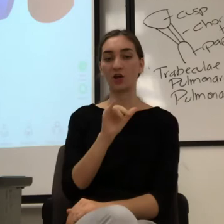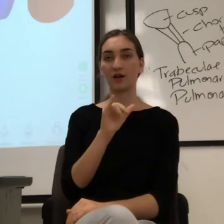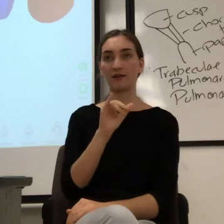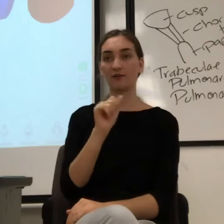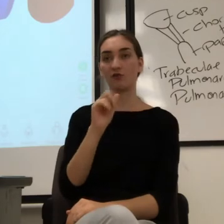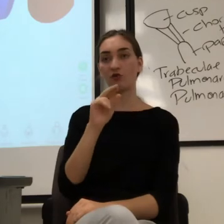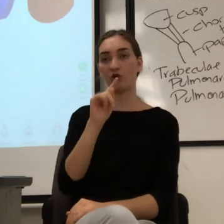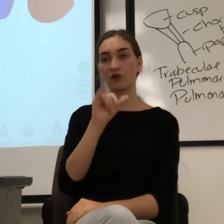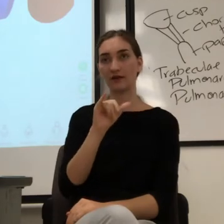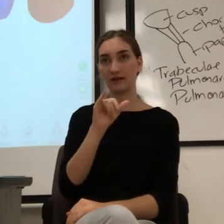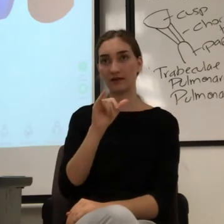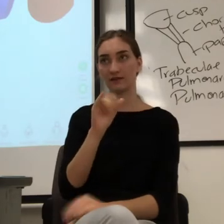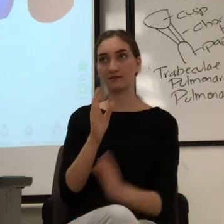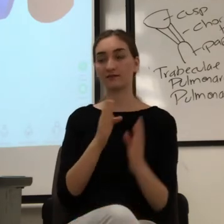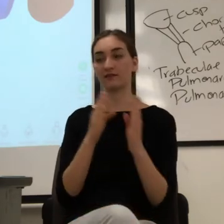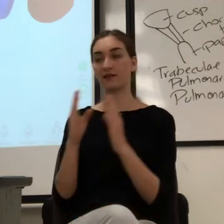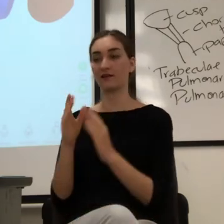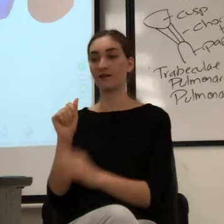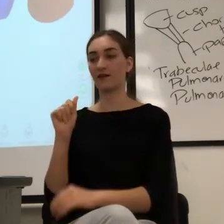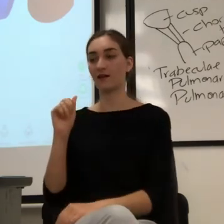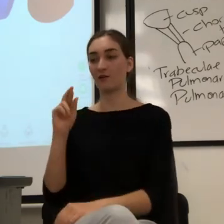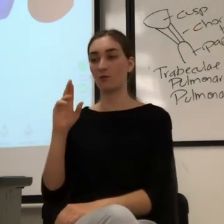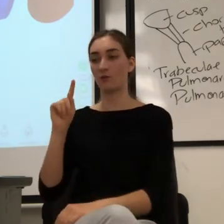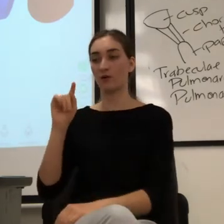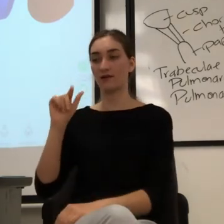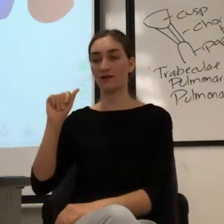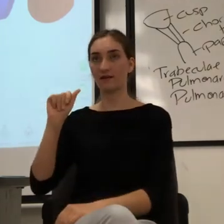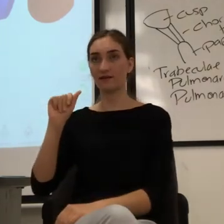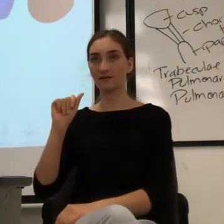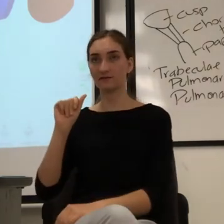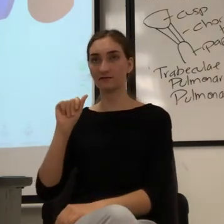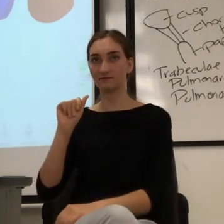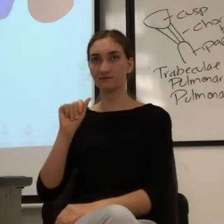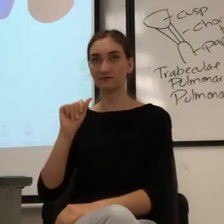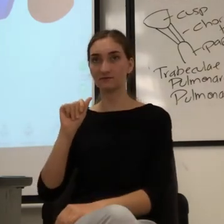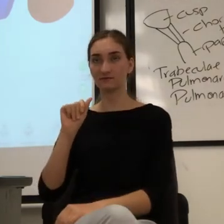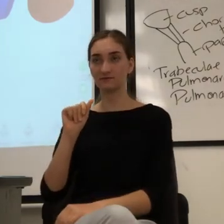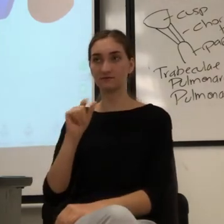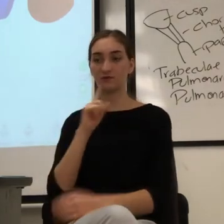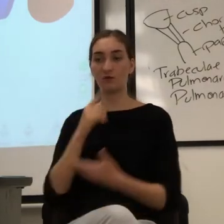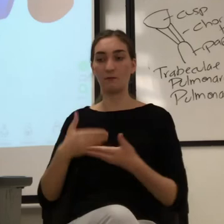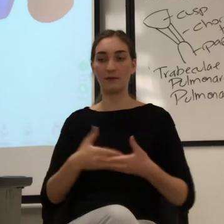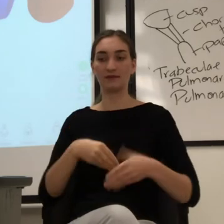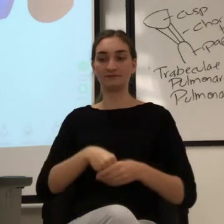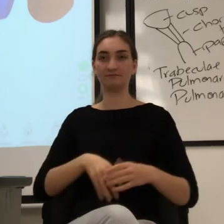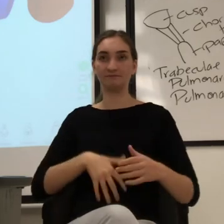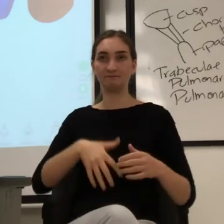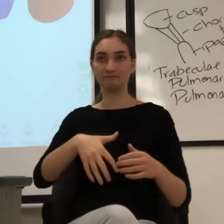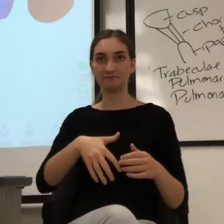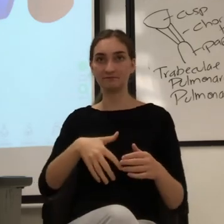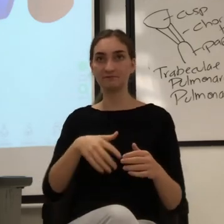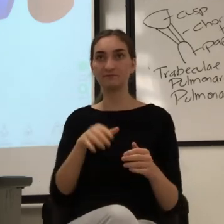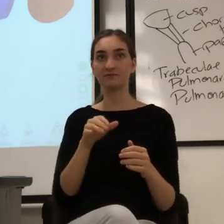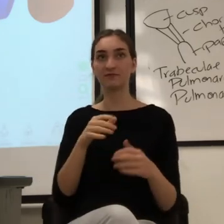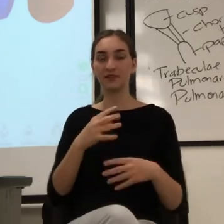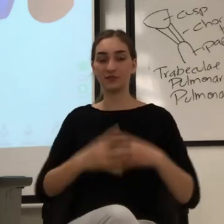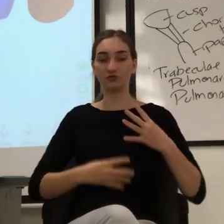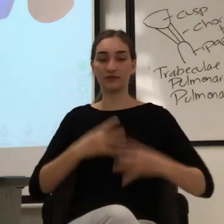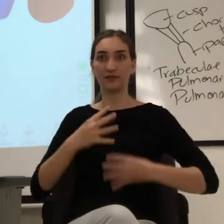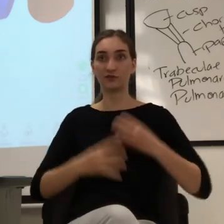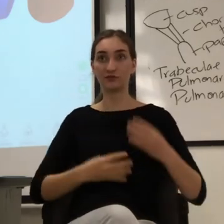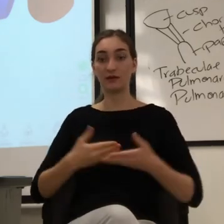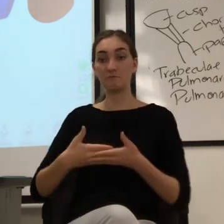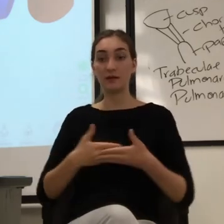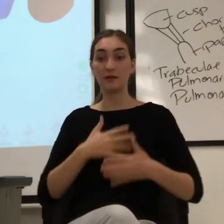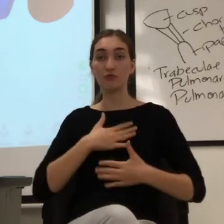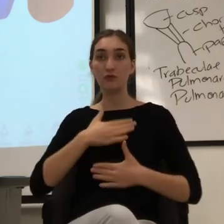trunk and aorta. Because in fetal circulation, it's like, well, is baby breathing inside the